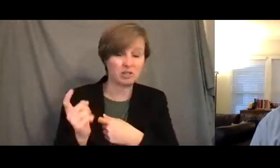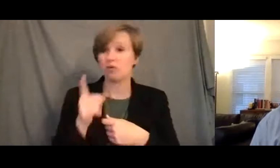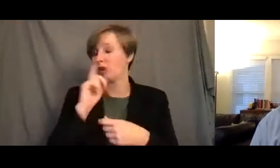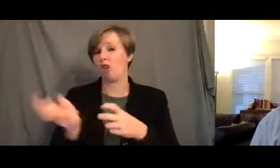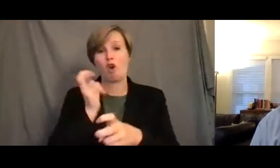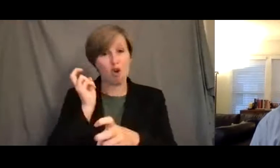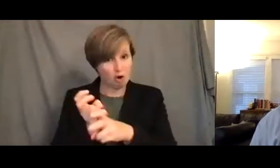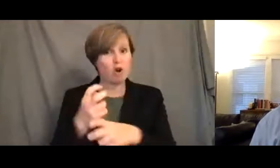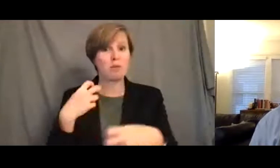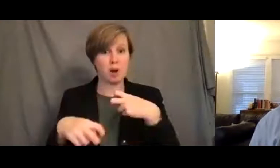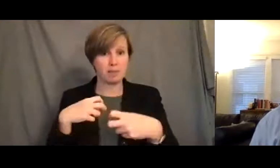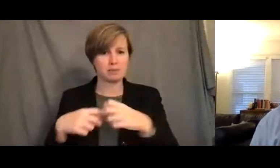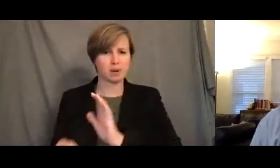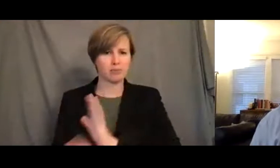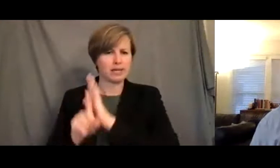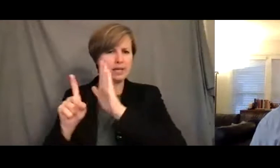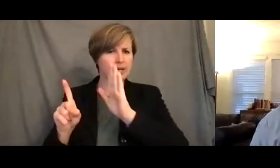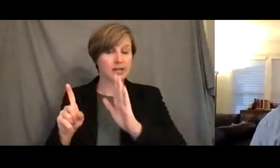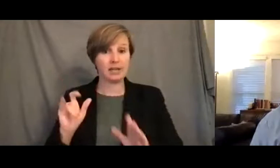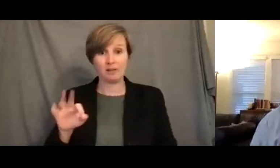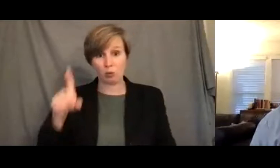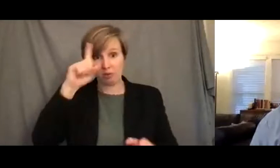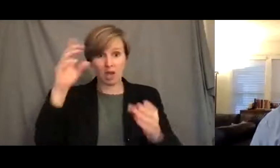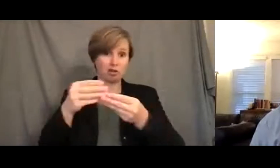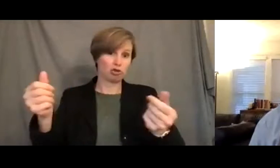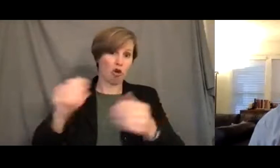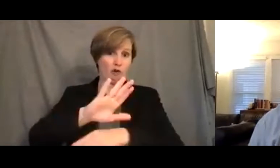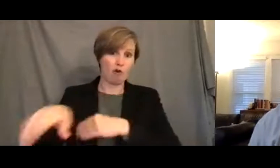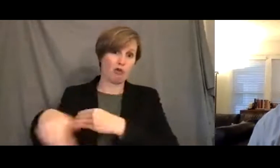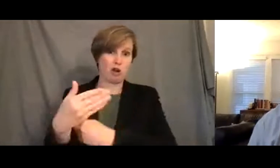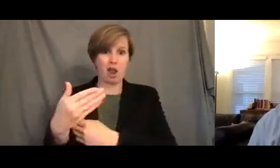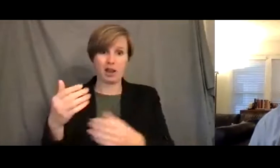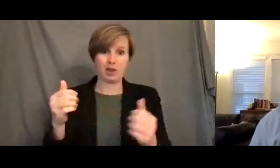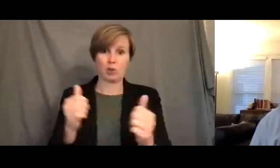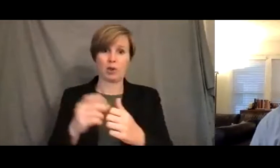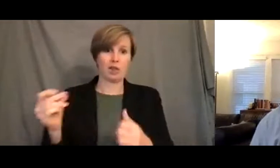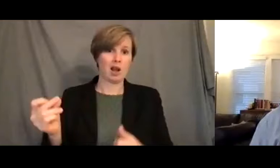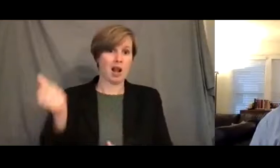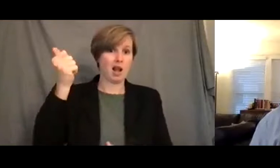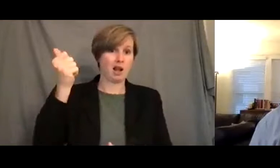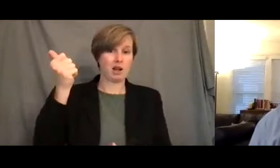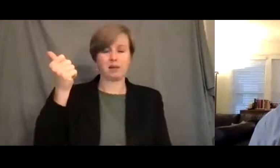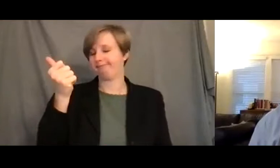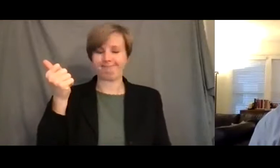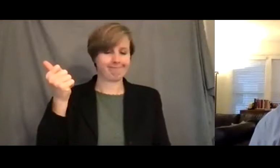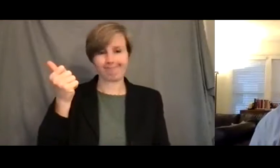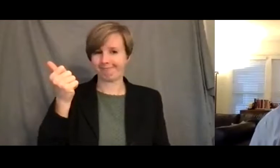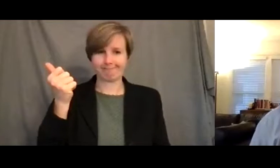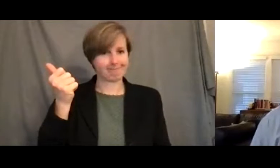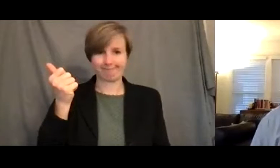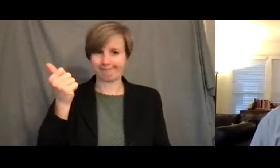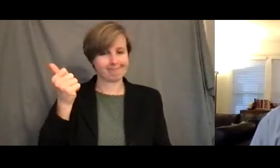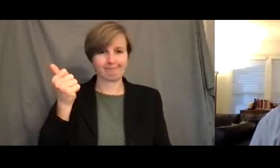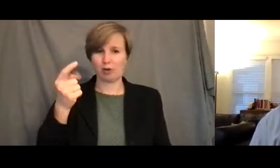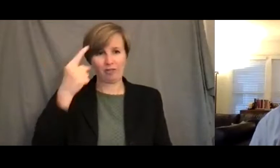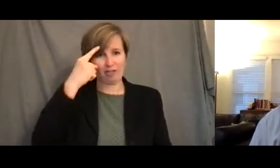problems. If anyone thinks they're going to be solved overnight with a snap of your fingers, you're delusional. We